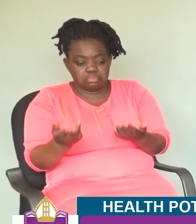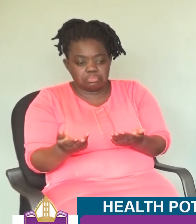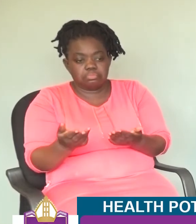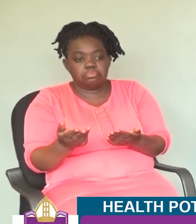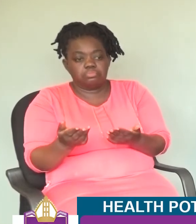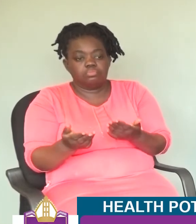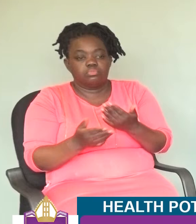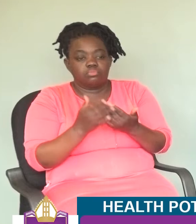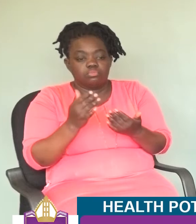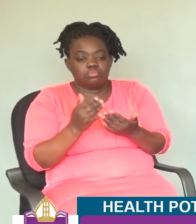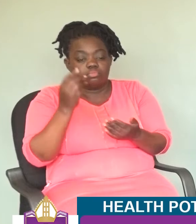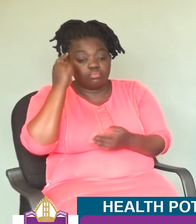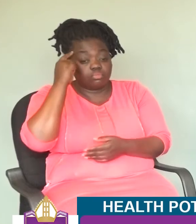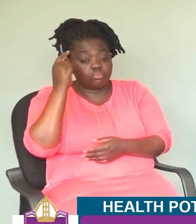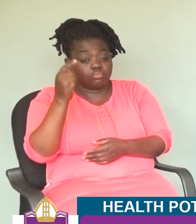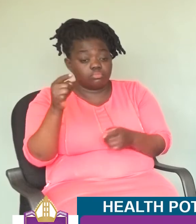a